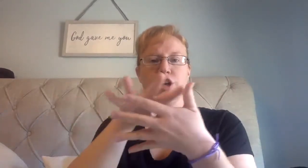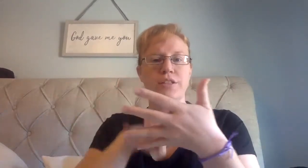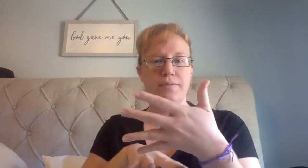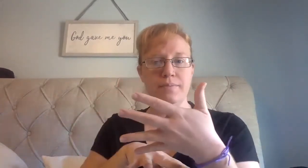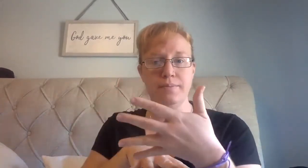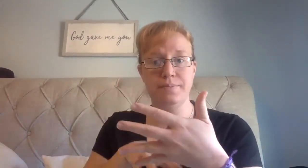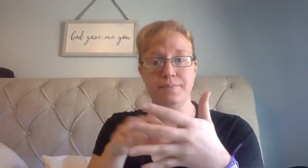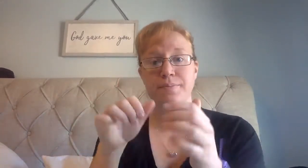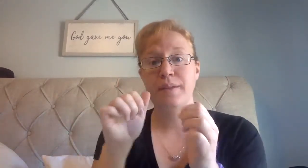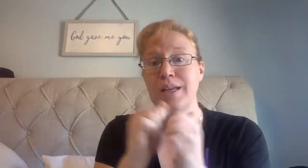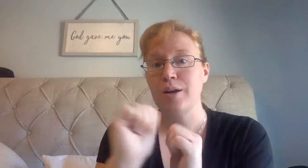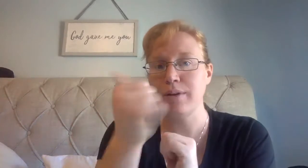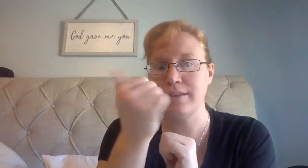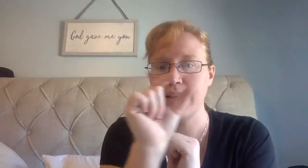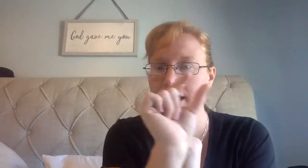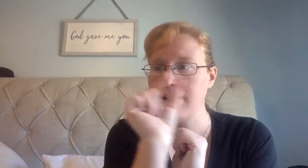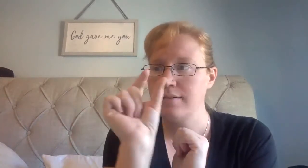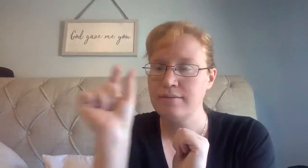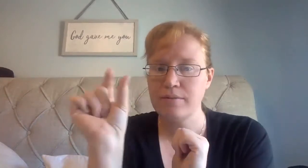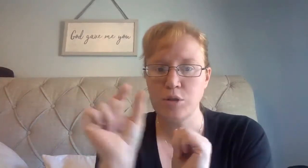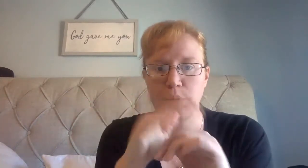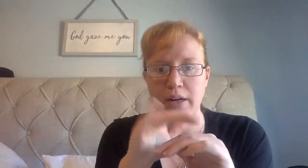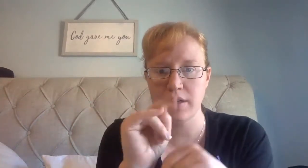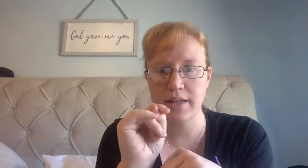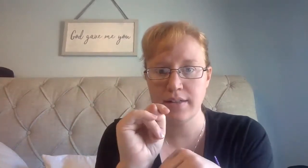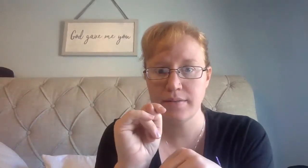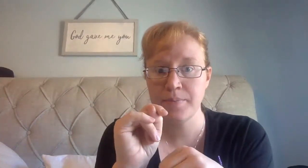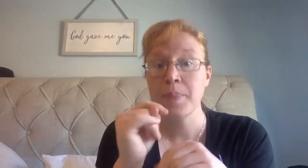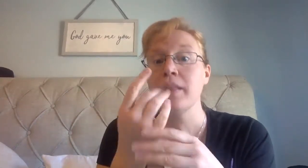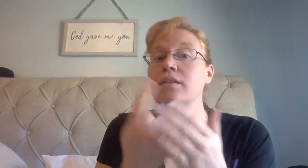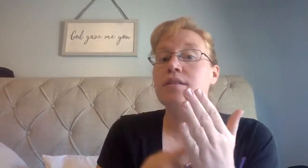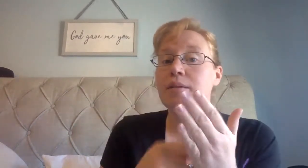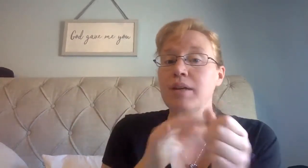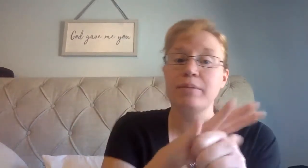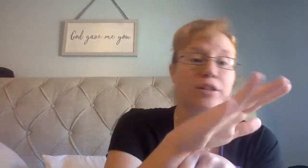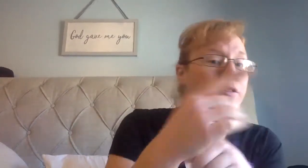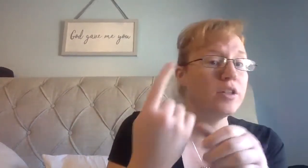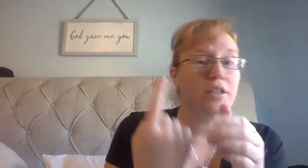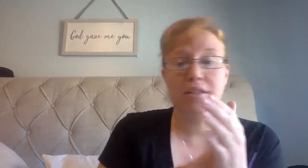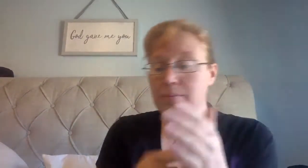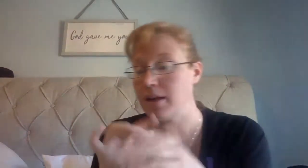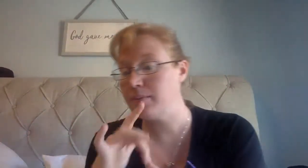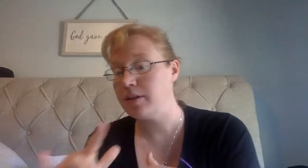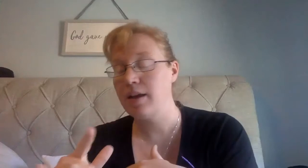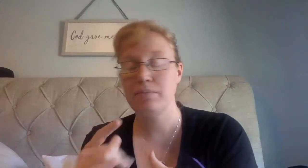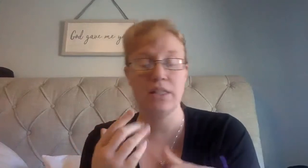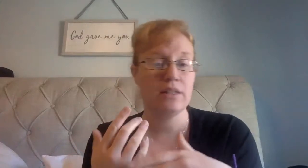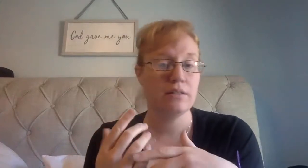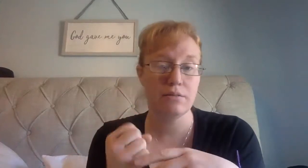chart with 10 squares on it. Sometimes they're full, sometimes they're empty,